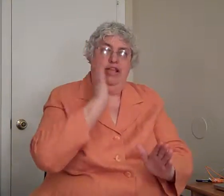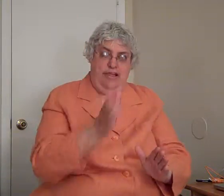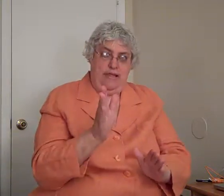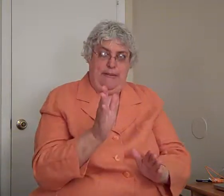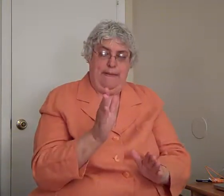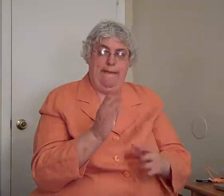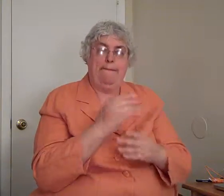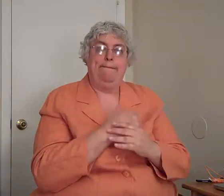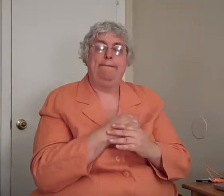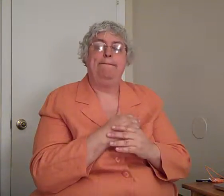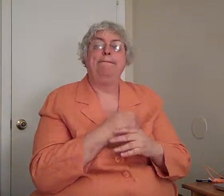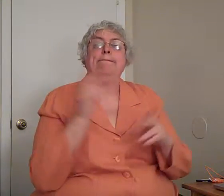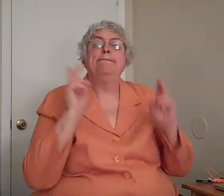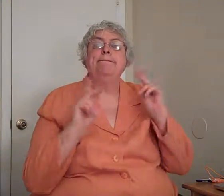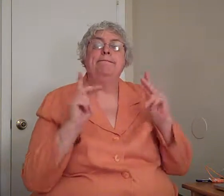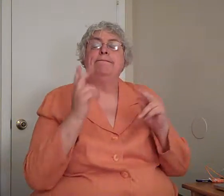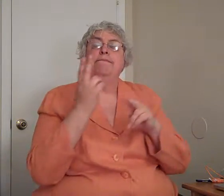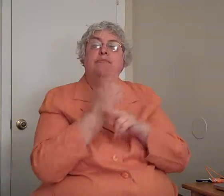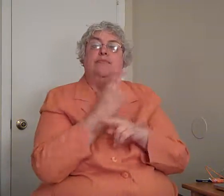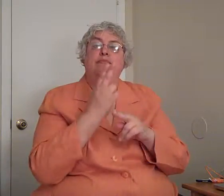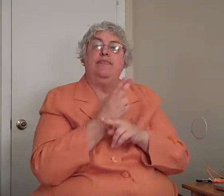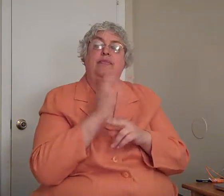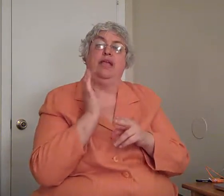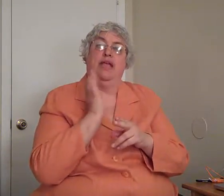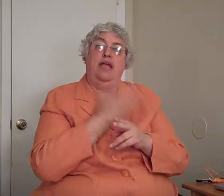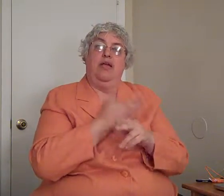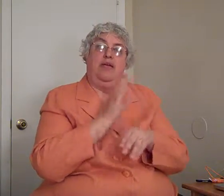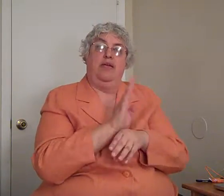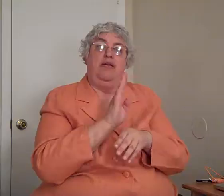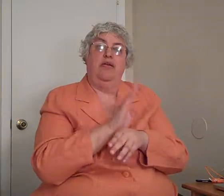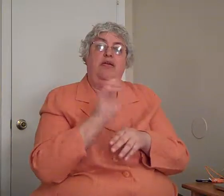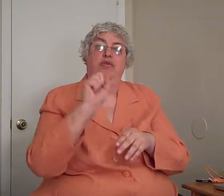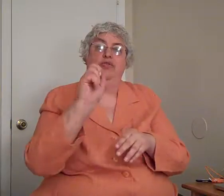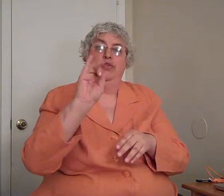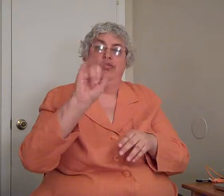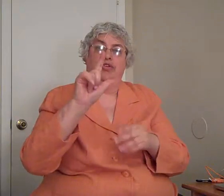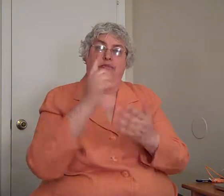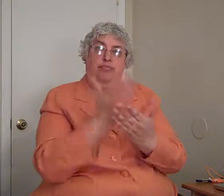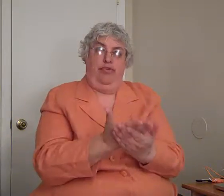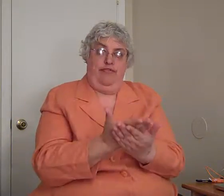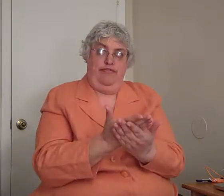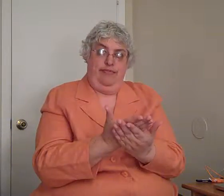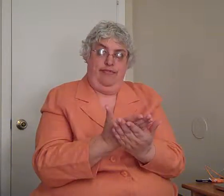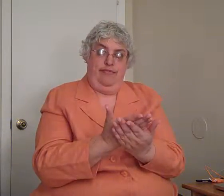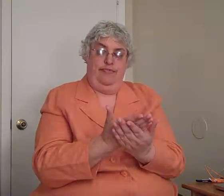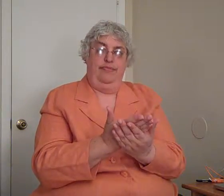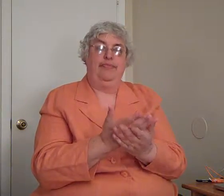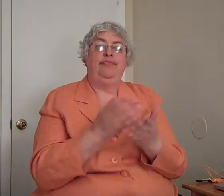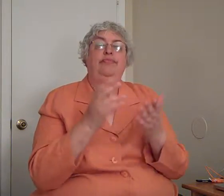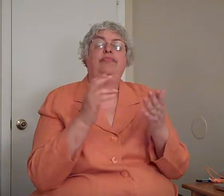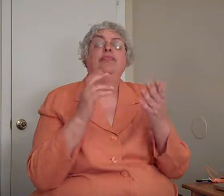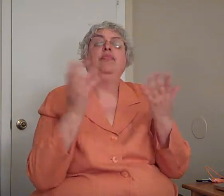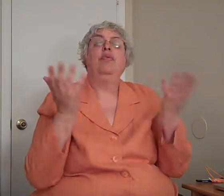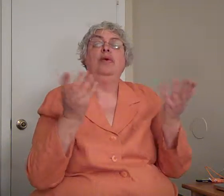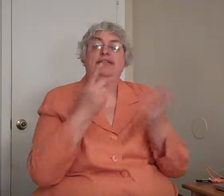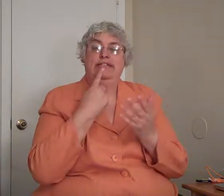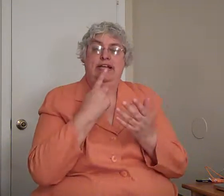One of the commonly used triggers seen throughout our industry is called social proof. Now, this principle basically states that we